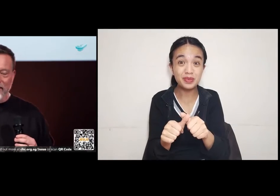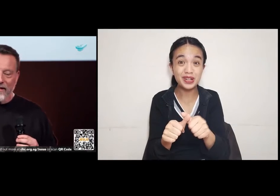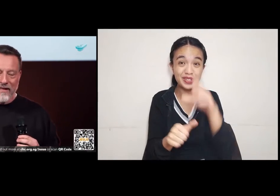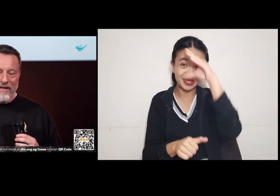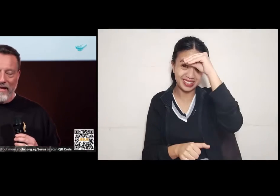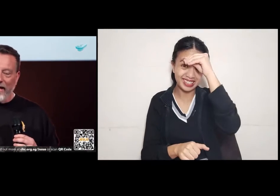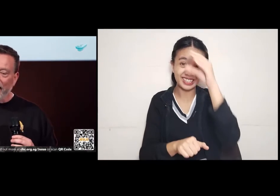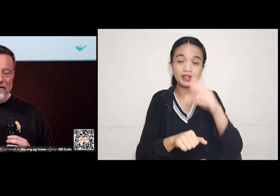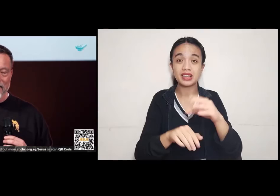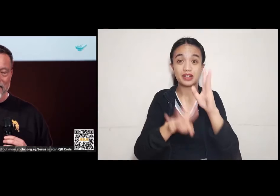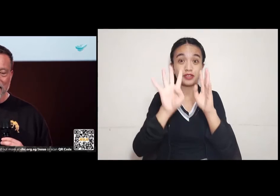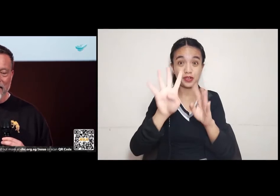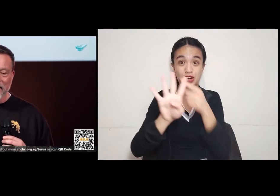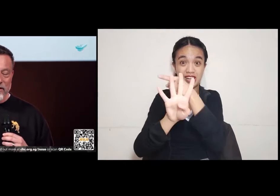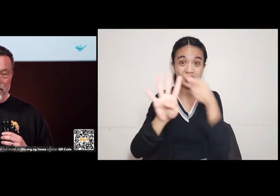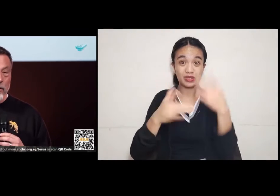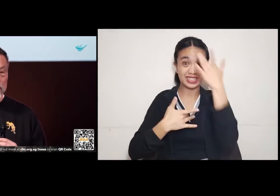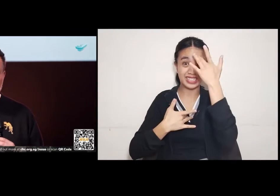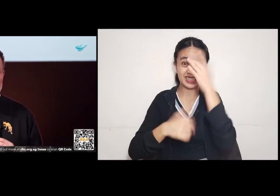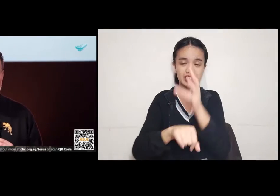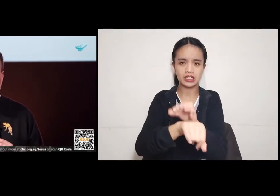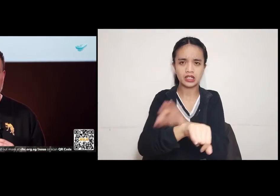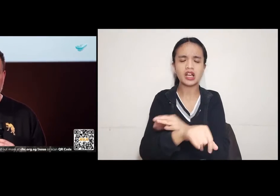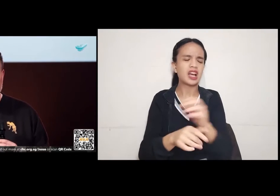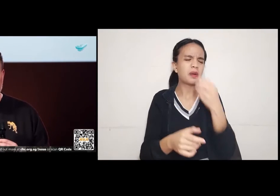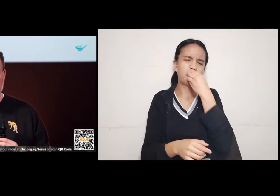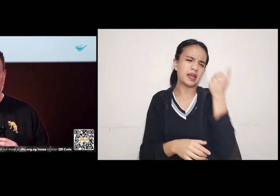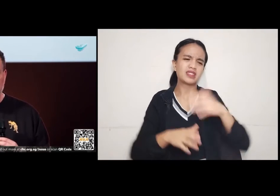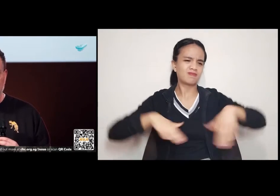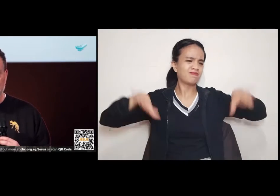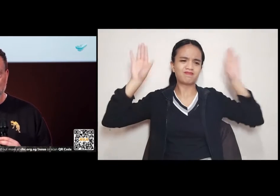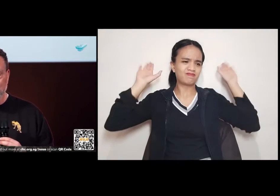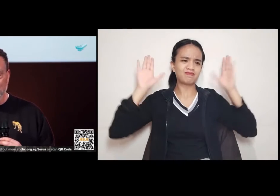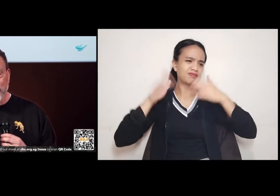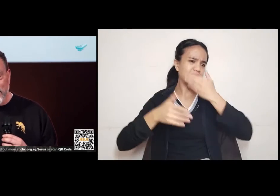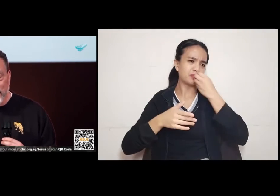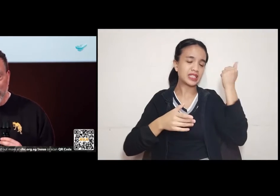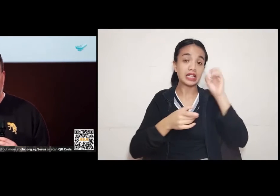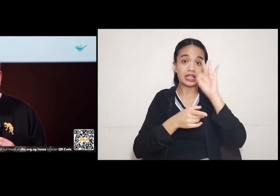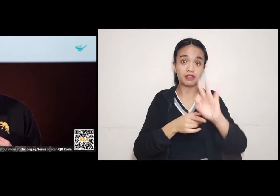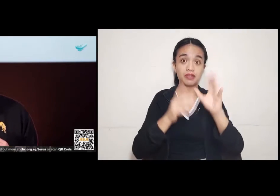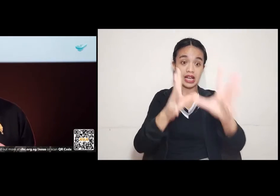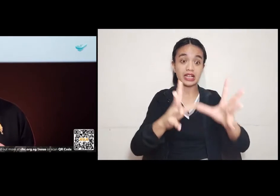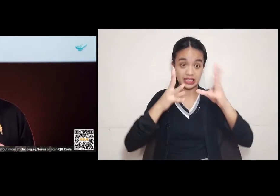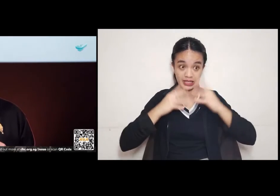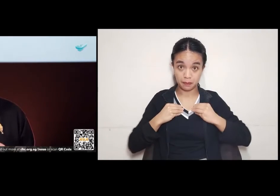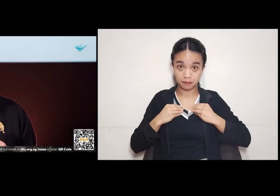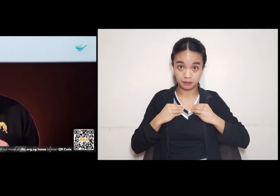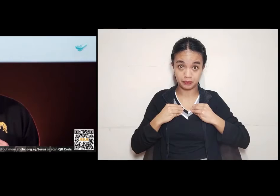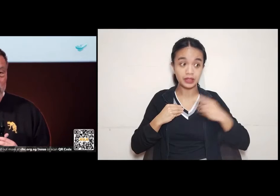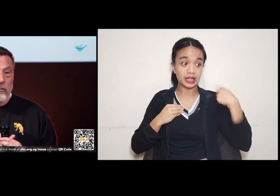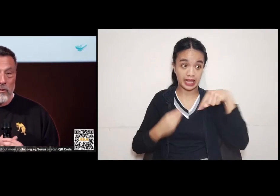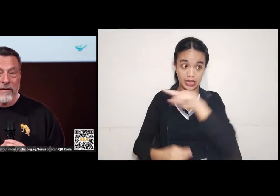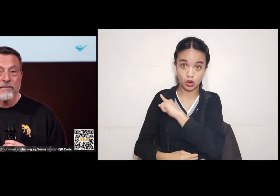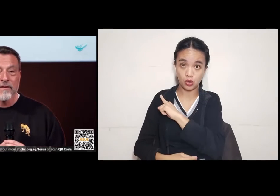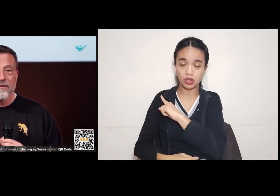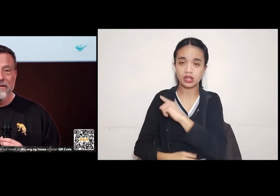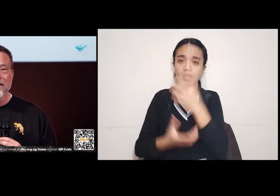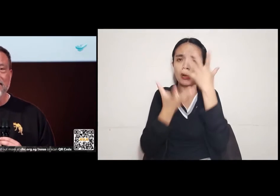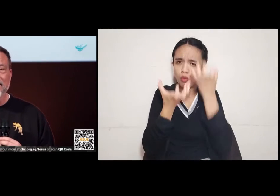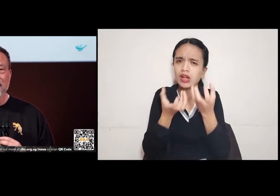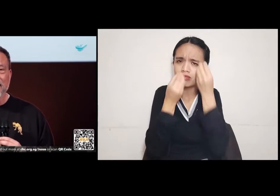lepers said, hey, let's just go and surrender, because if they accept us, then we'll